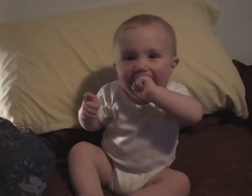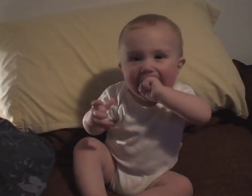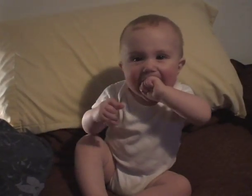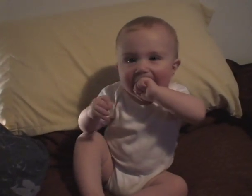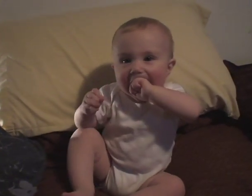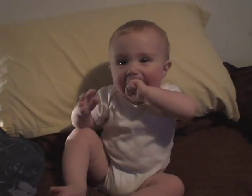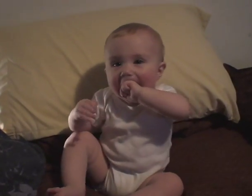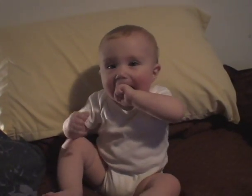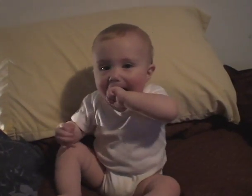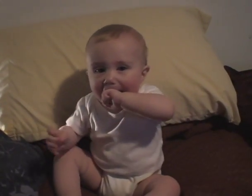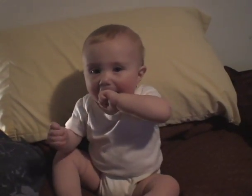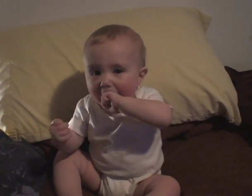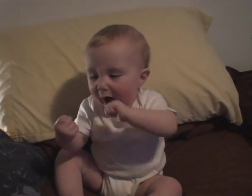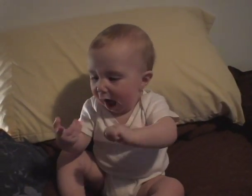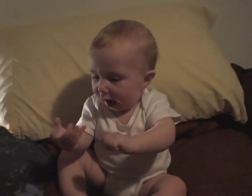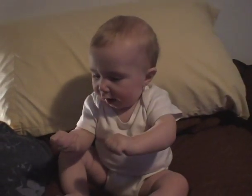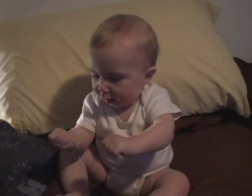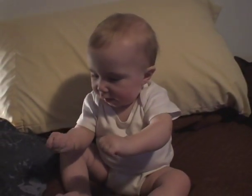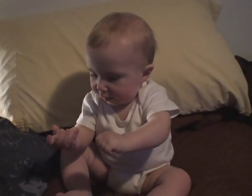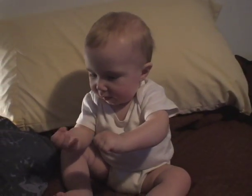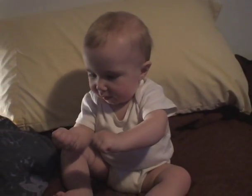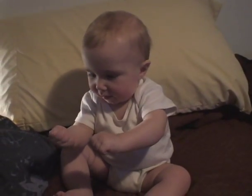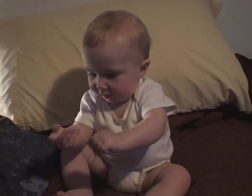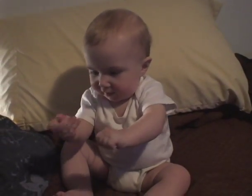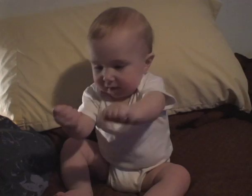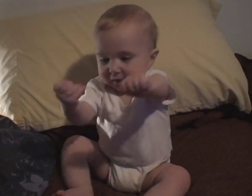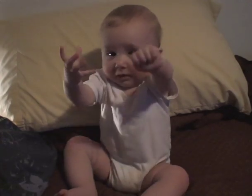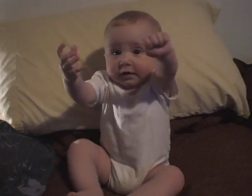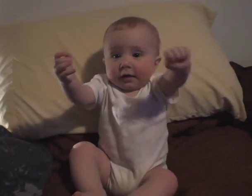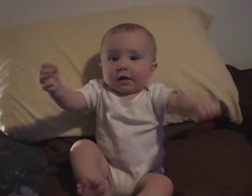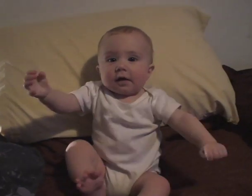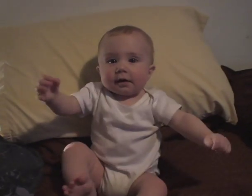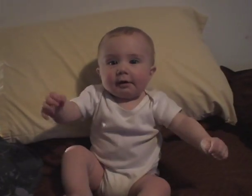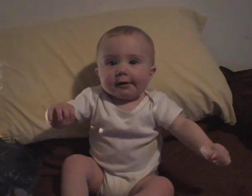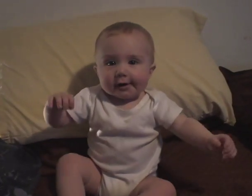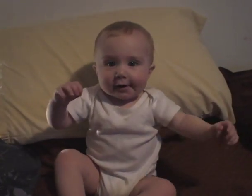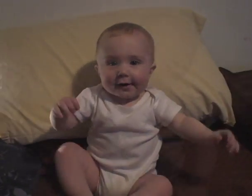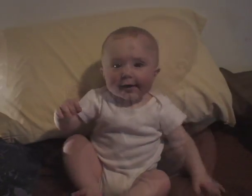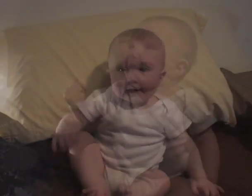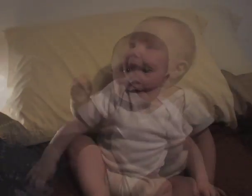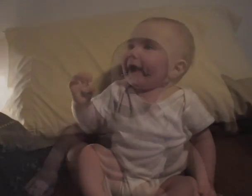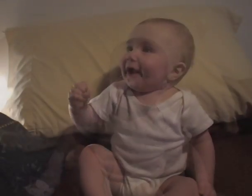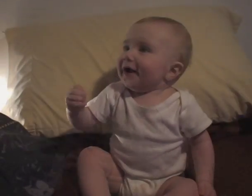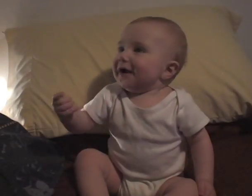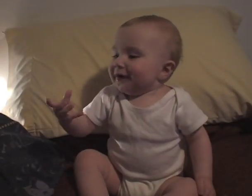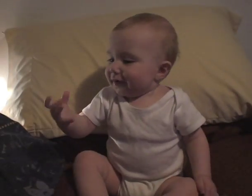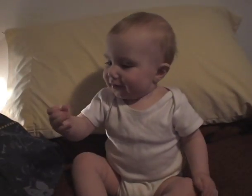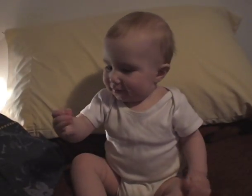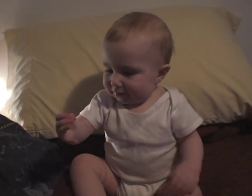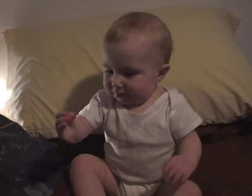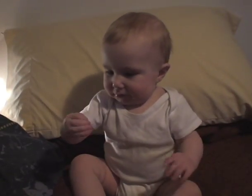Where's milk? Yay. That's right. That's Sign milk.